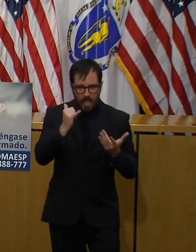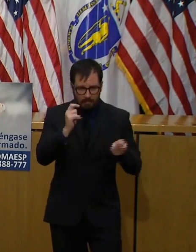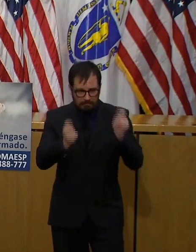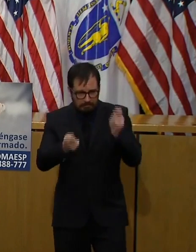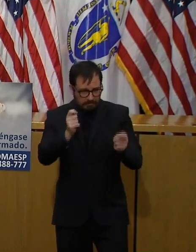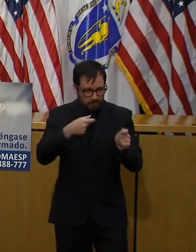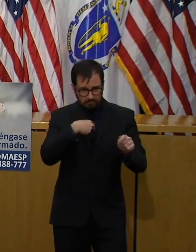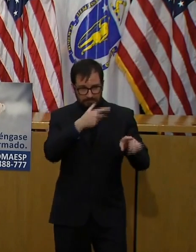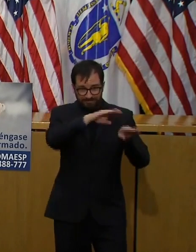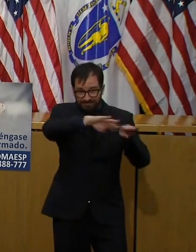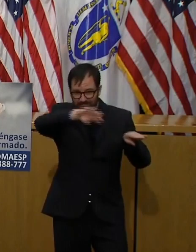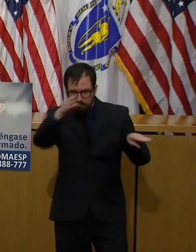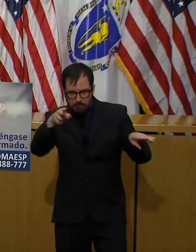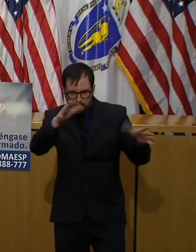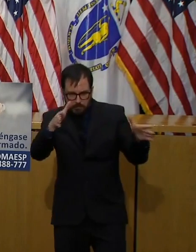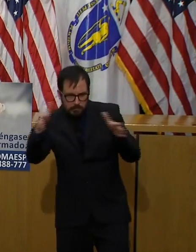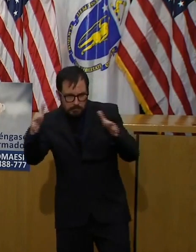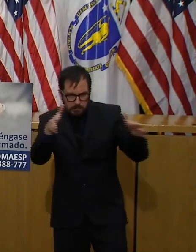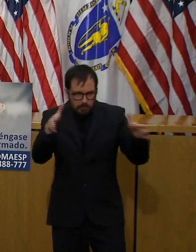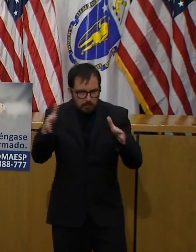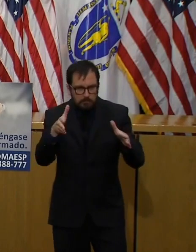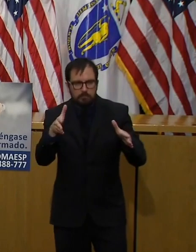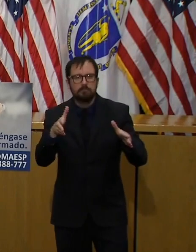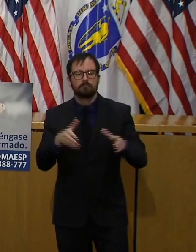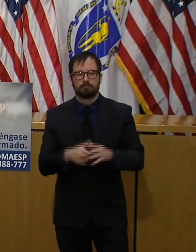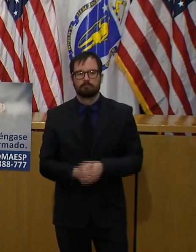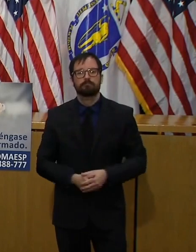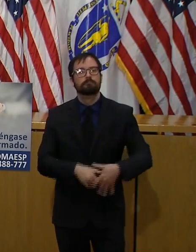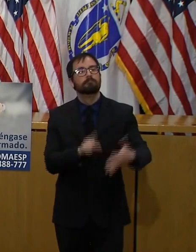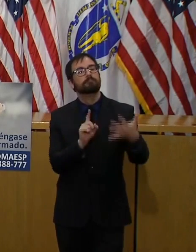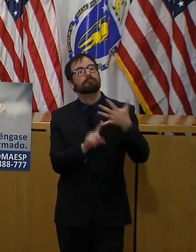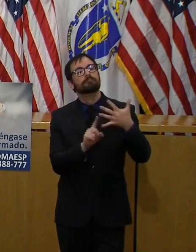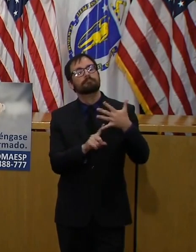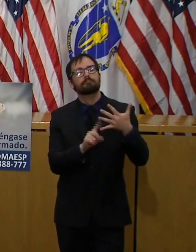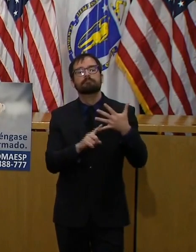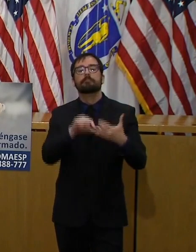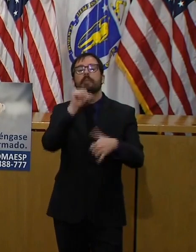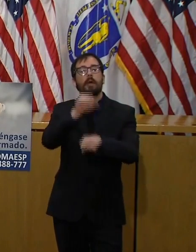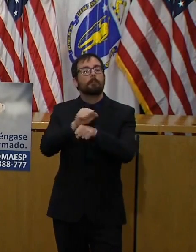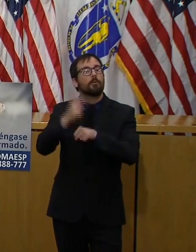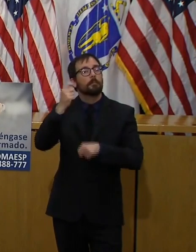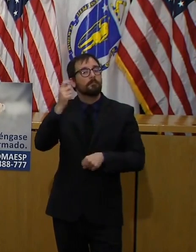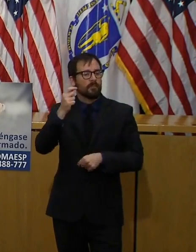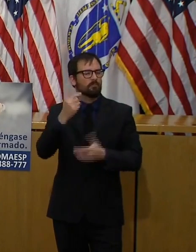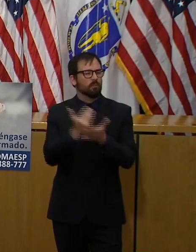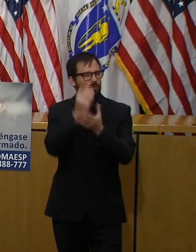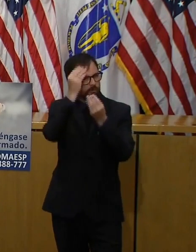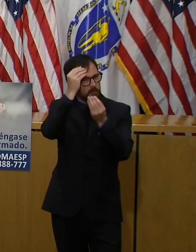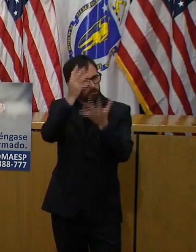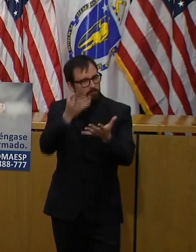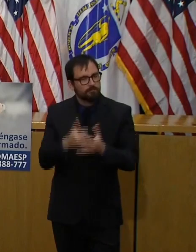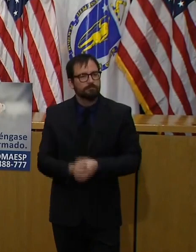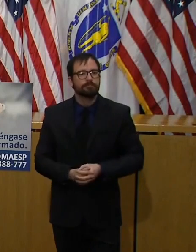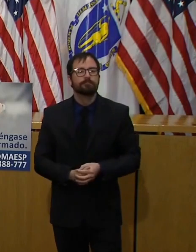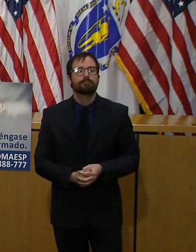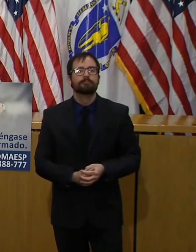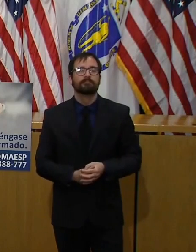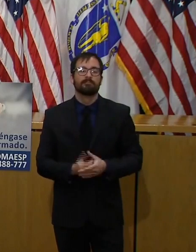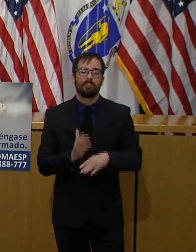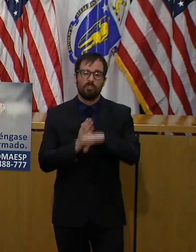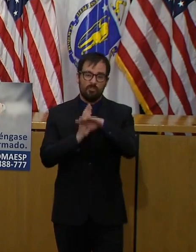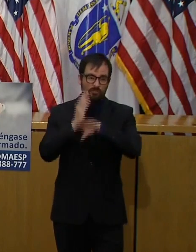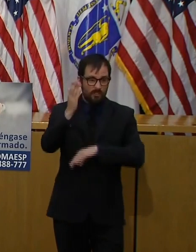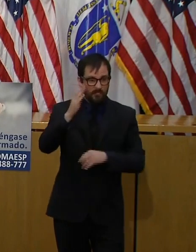on unemployment. This morning, the new federal data indicated that over 570,000 Massachusetts residents have applied